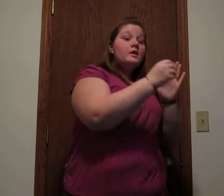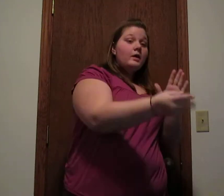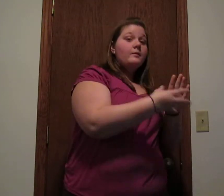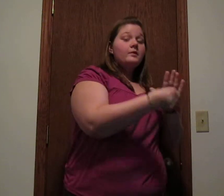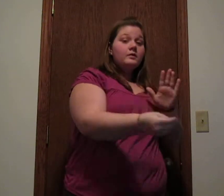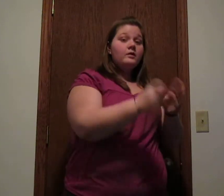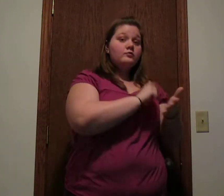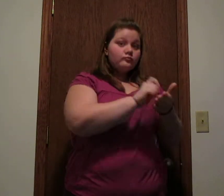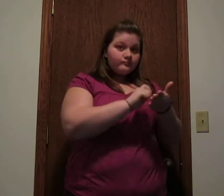First word,